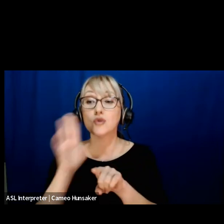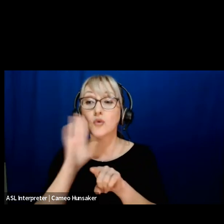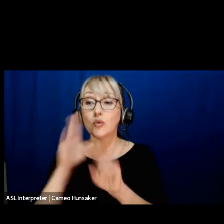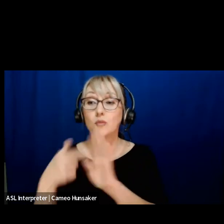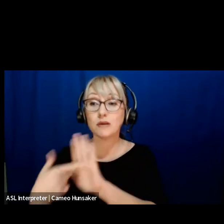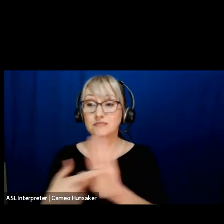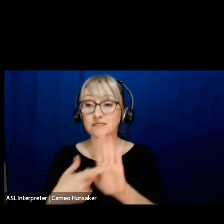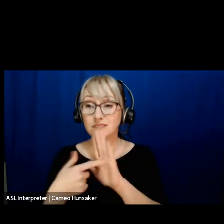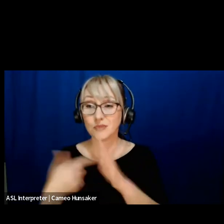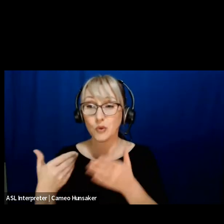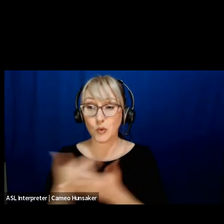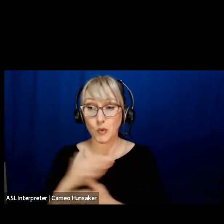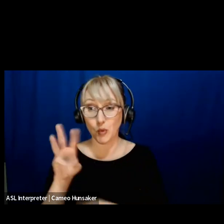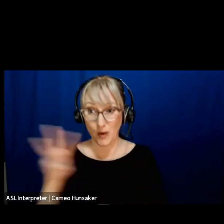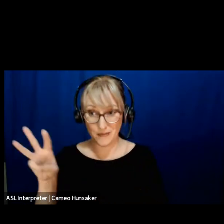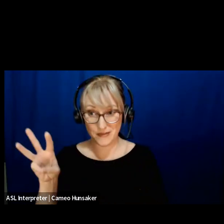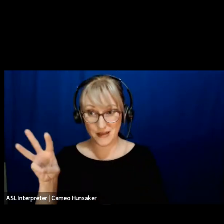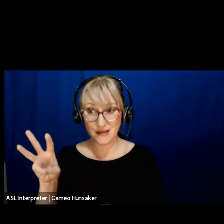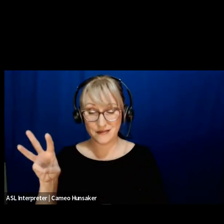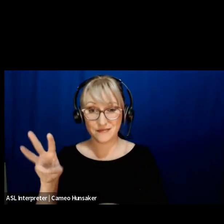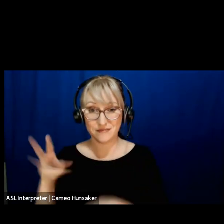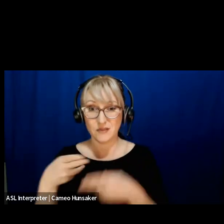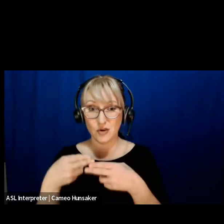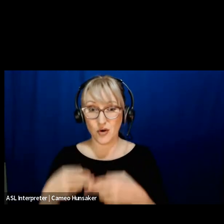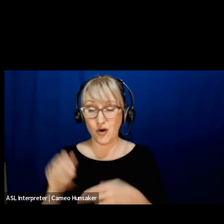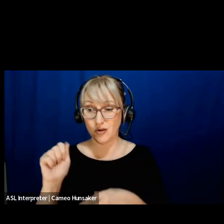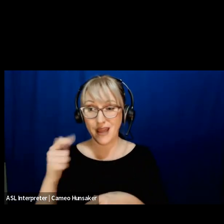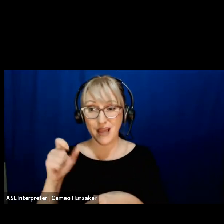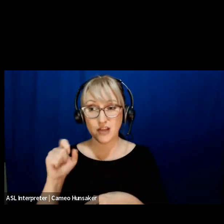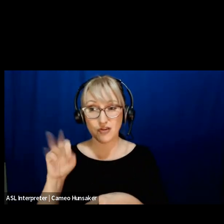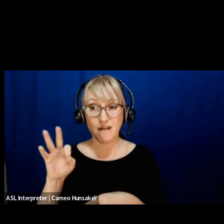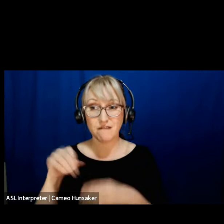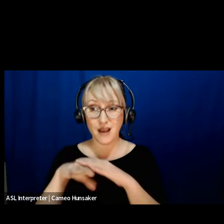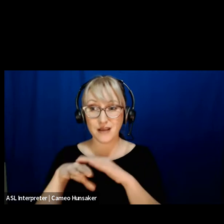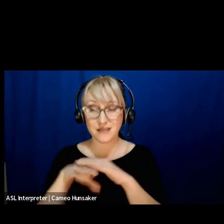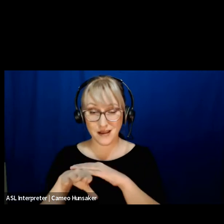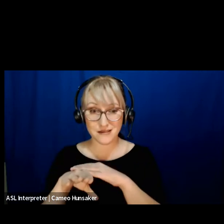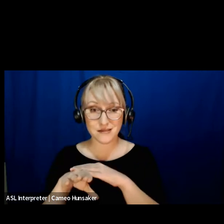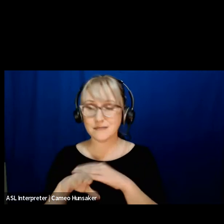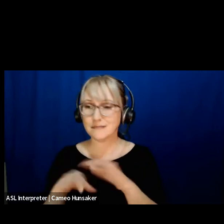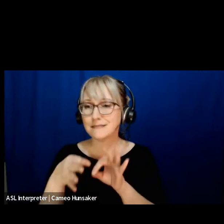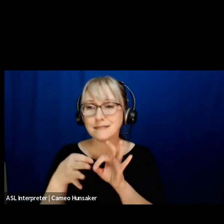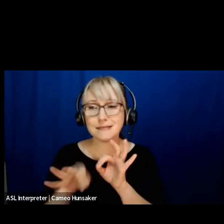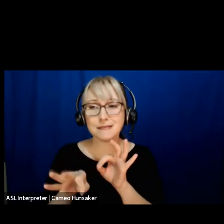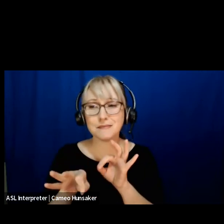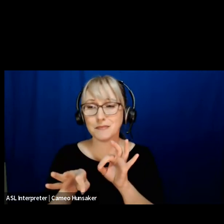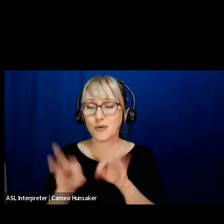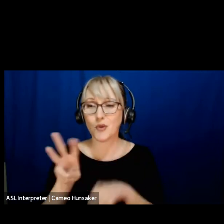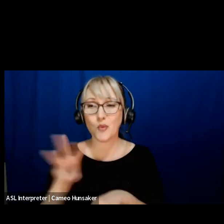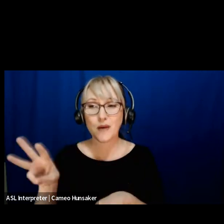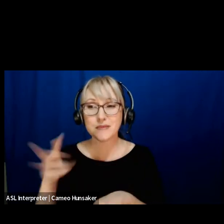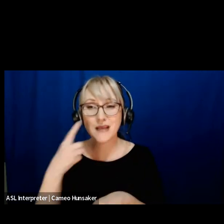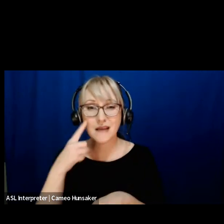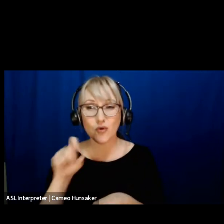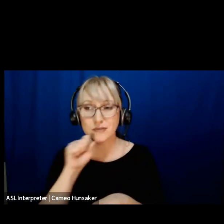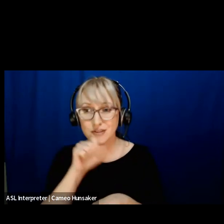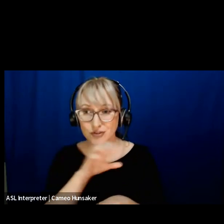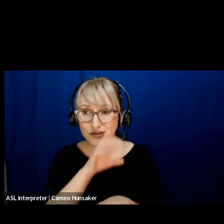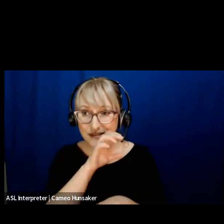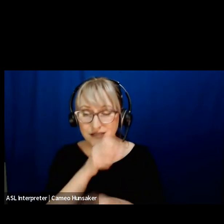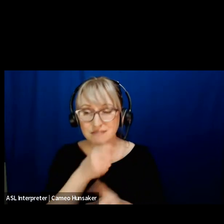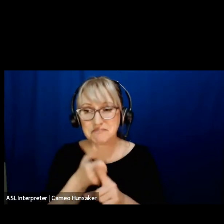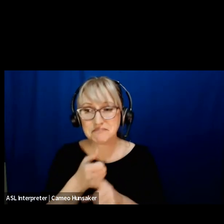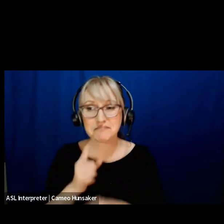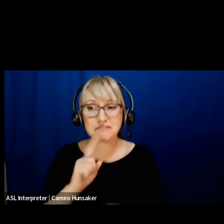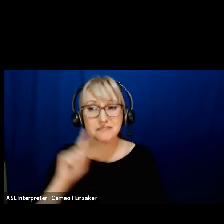website. It's called Age of Access, and it's a simple to use website for older adults who are deaf, hard of hearing,